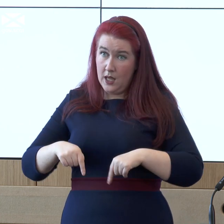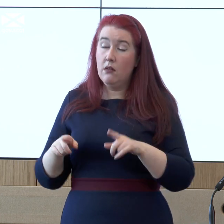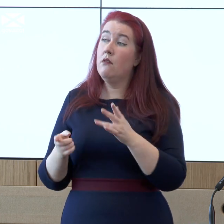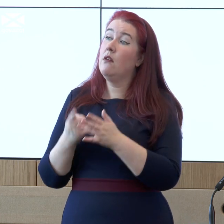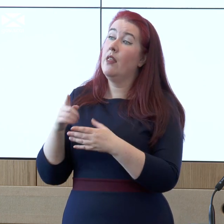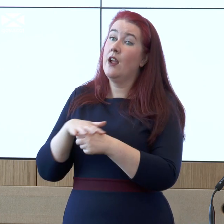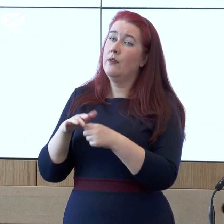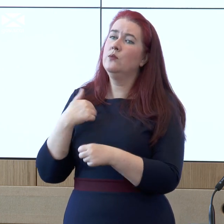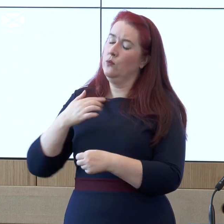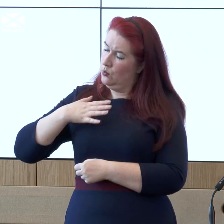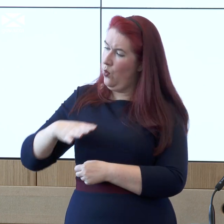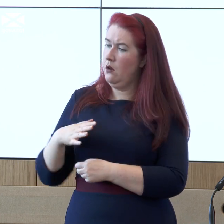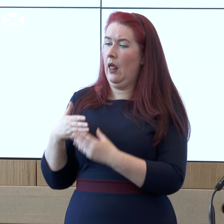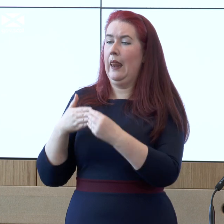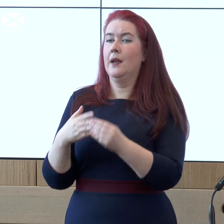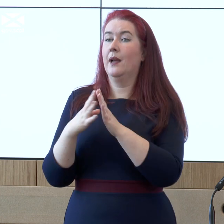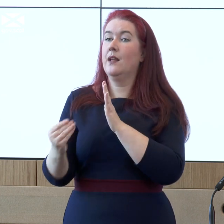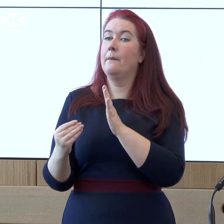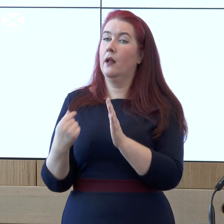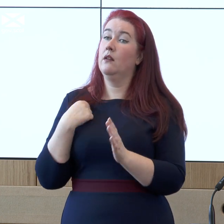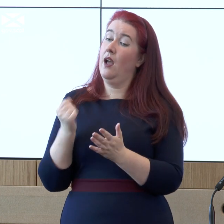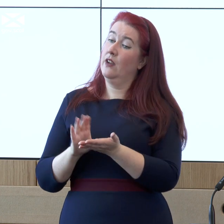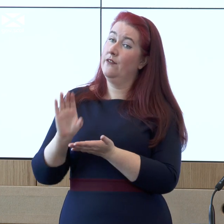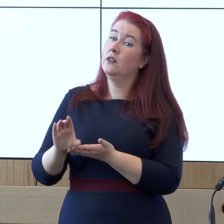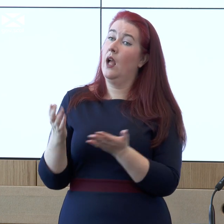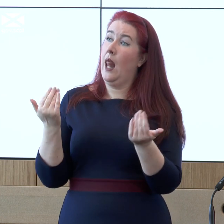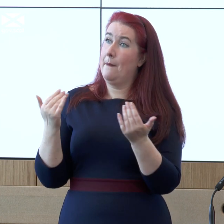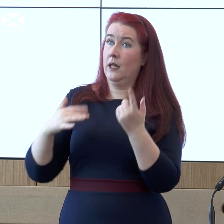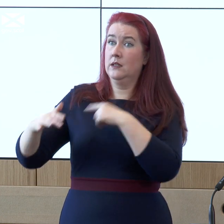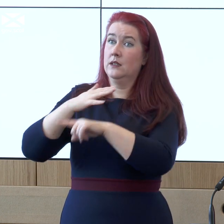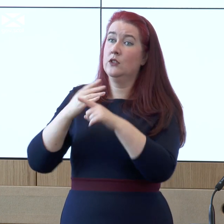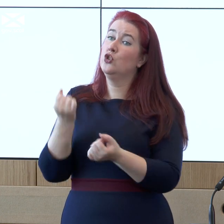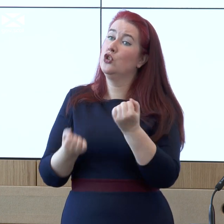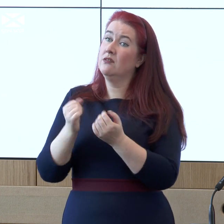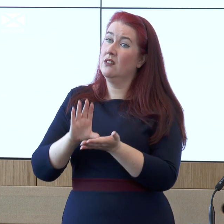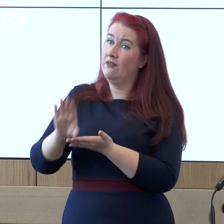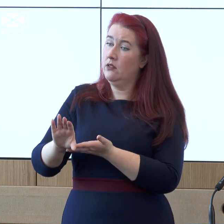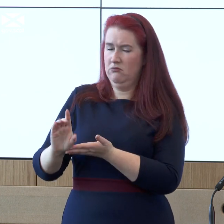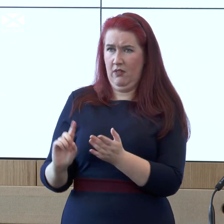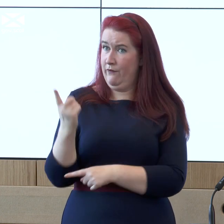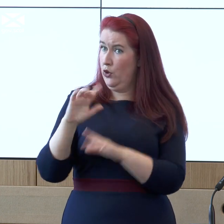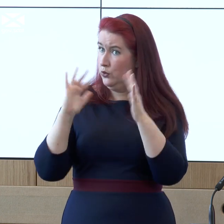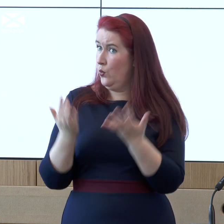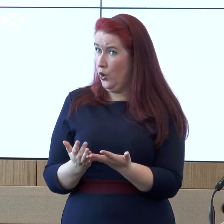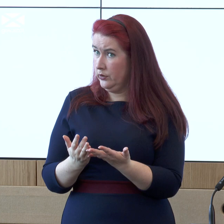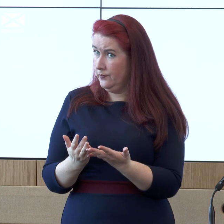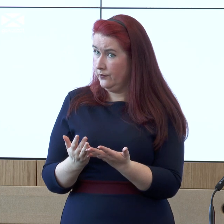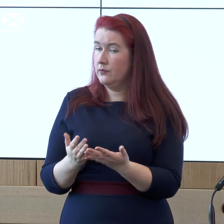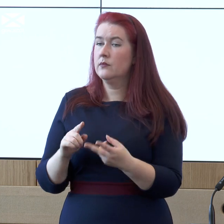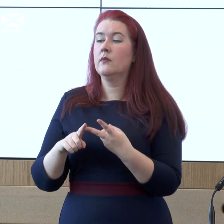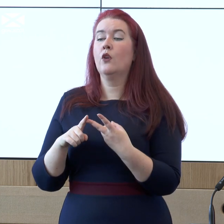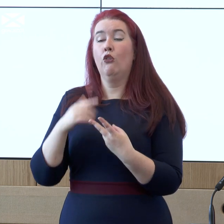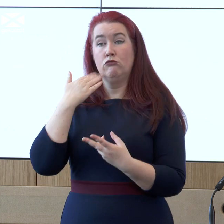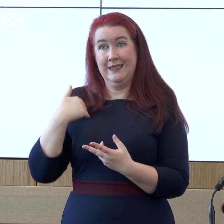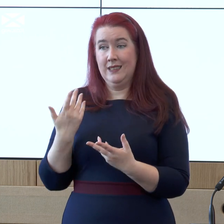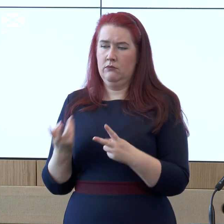to lead by example. Our Climate Justice Fund was the first in the world. We have recently taken the decision to double